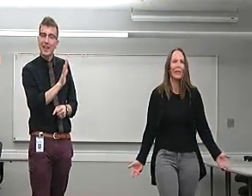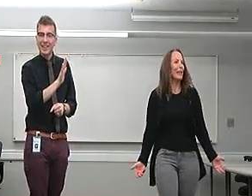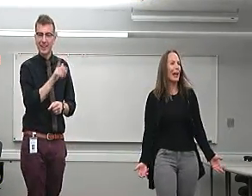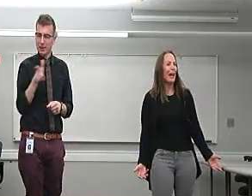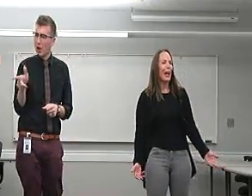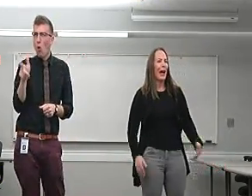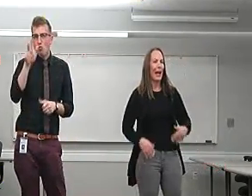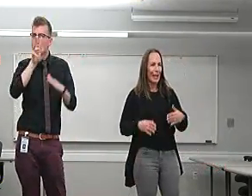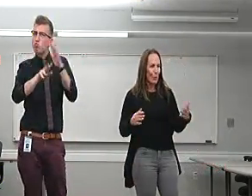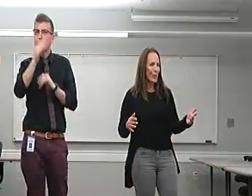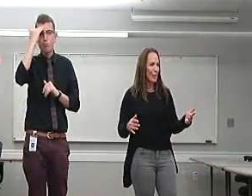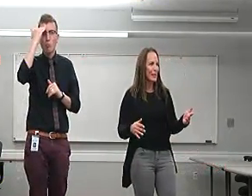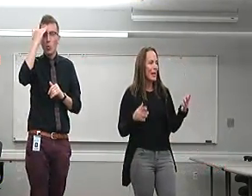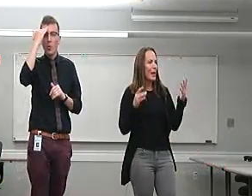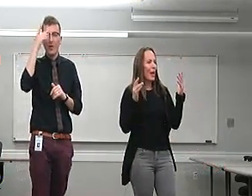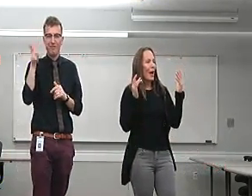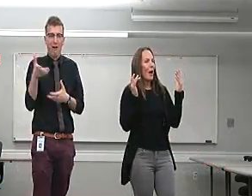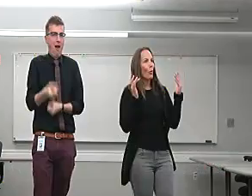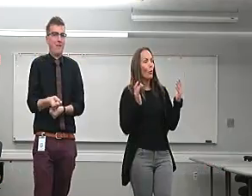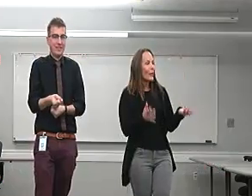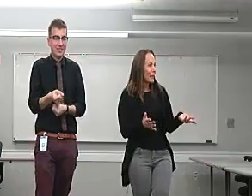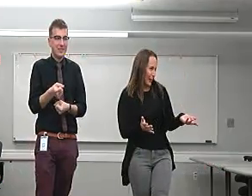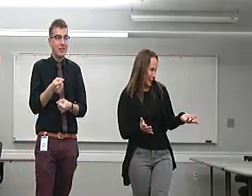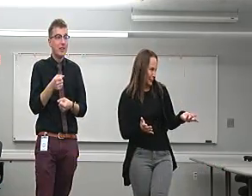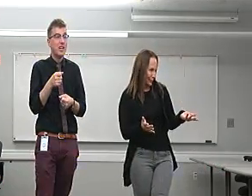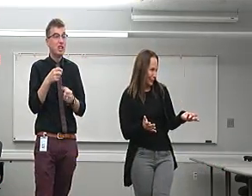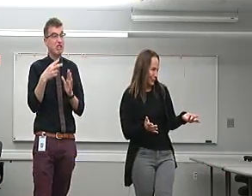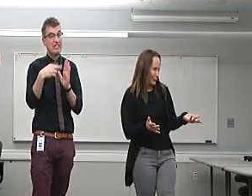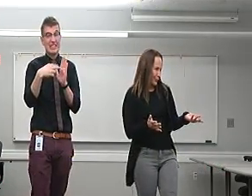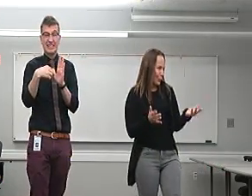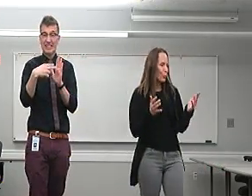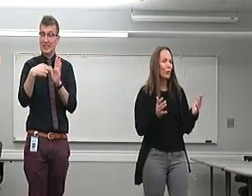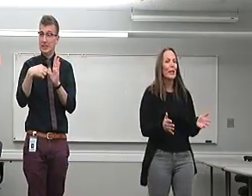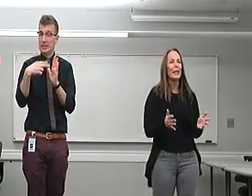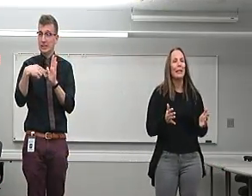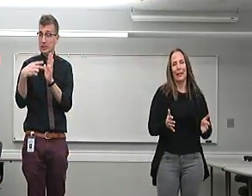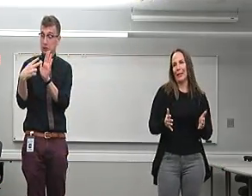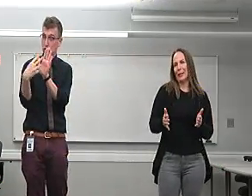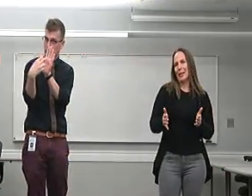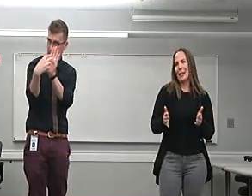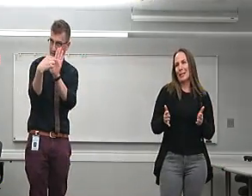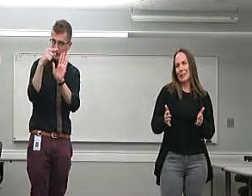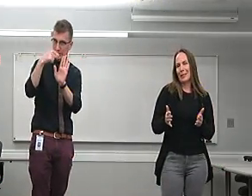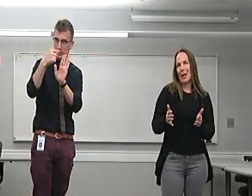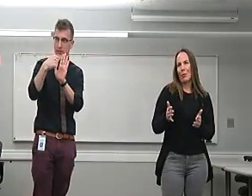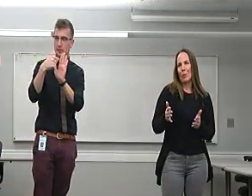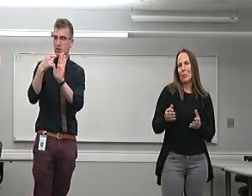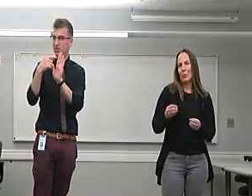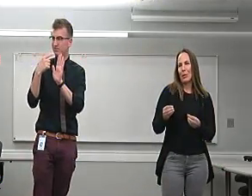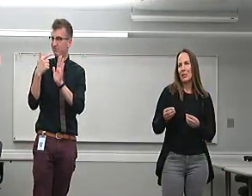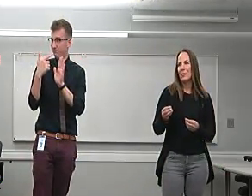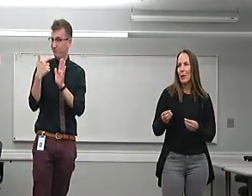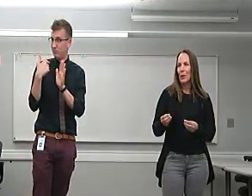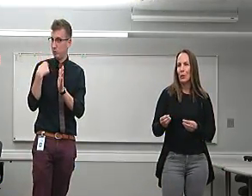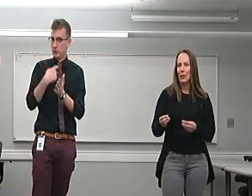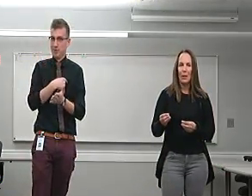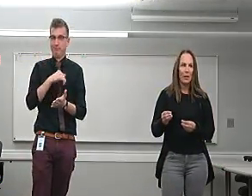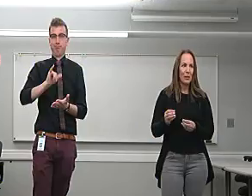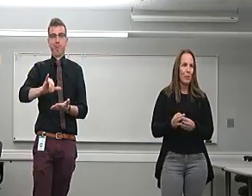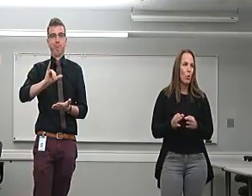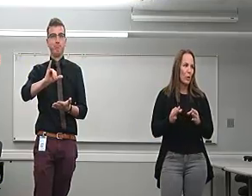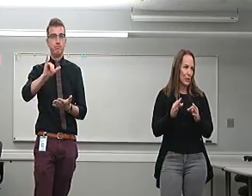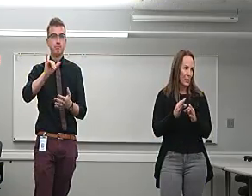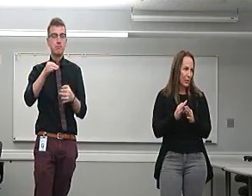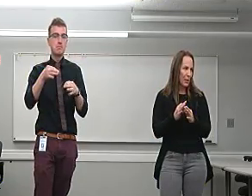for Leah. I am winning this. Reading we realized very early on the importance